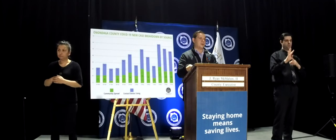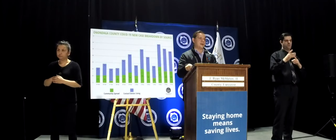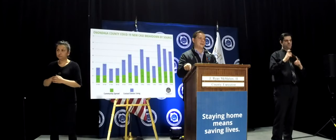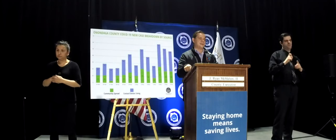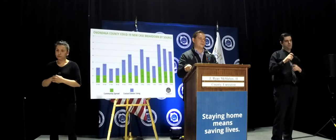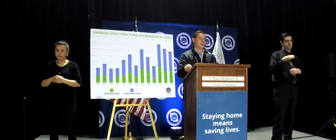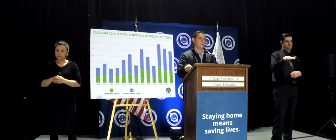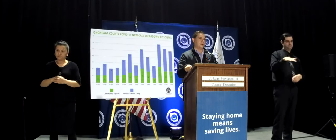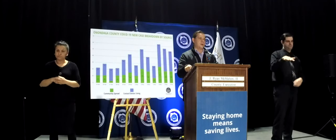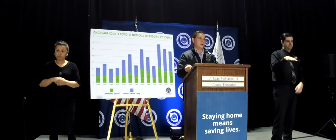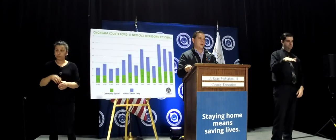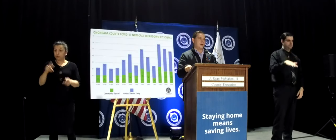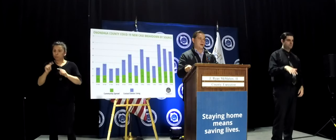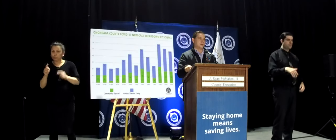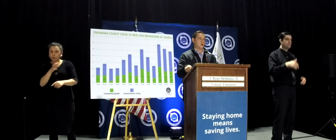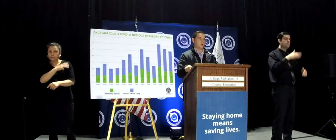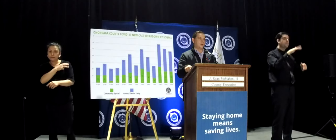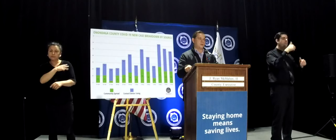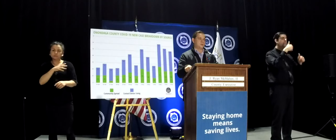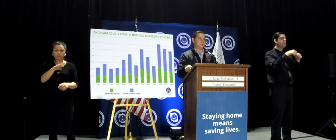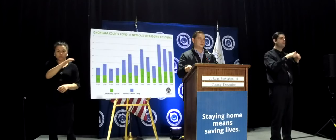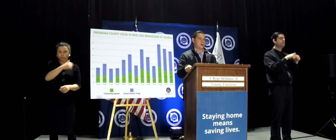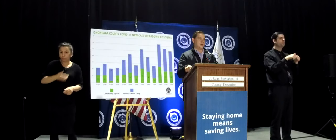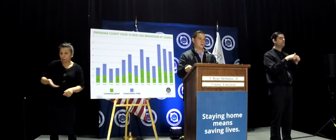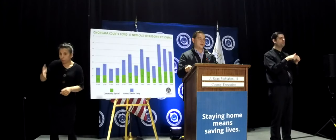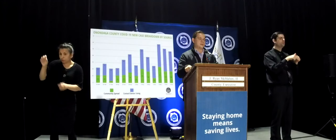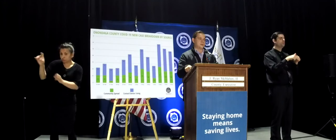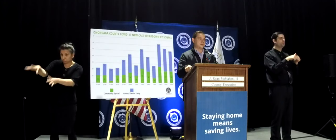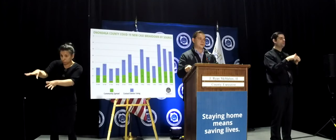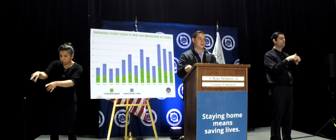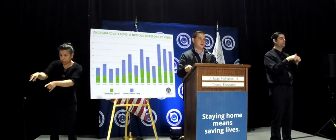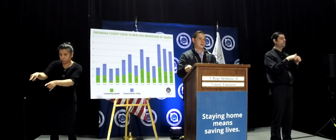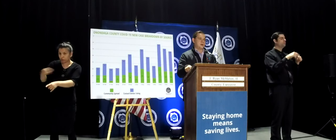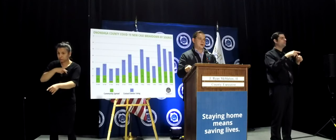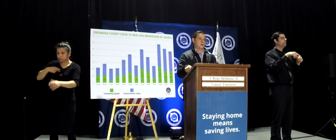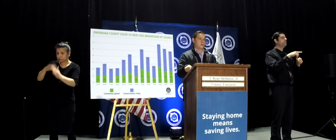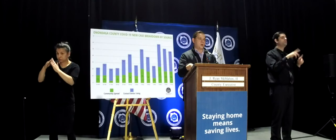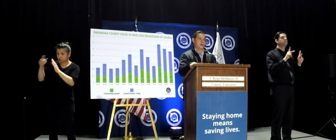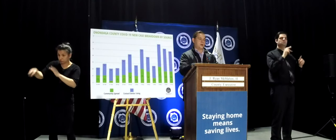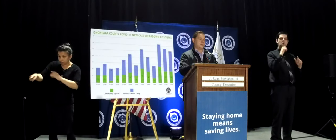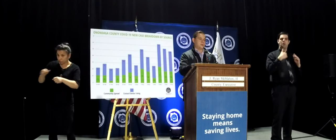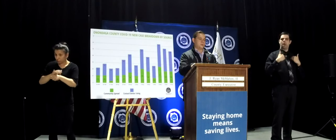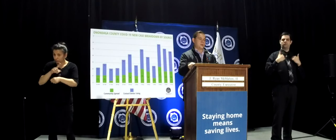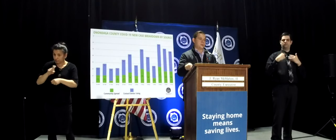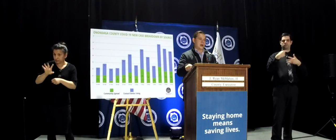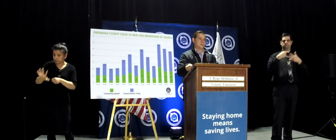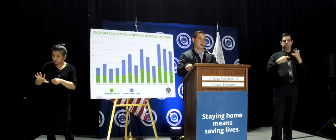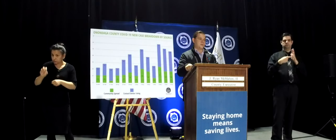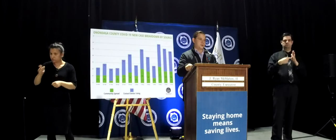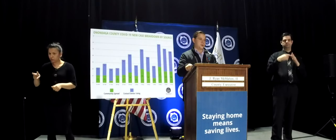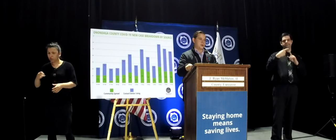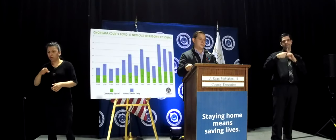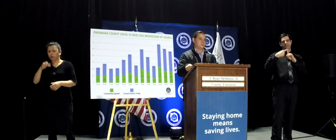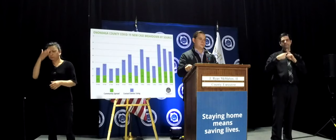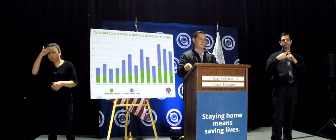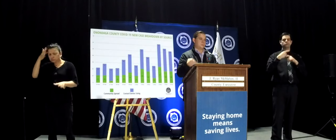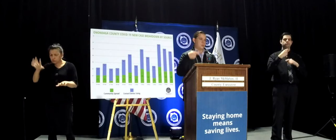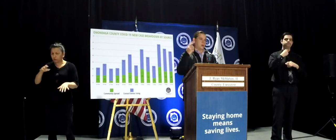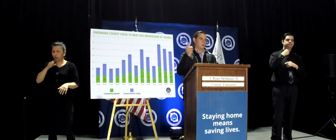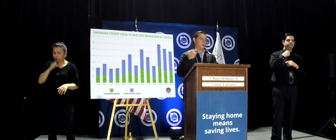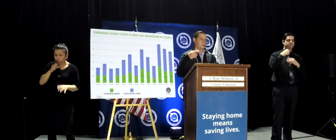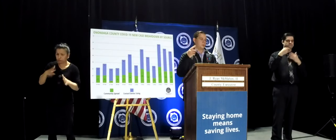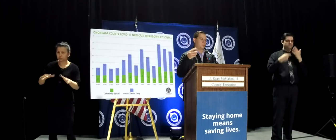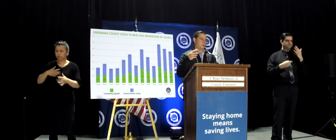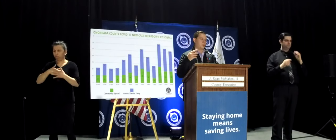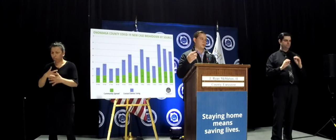asymptomatic or light symptom COVID residents who were at nursing homes that were dropped off yesterday